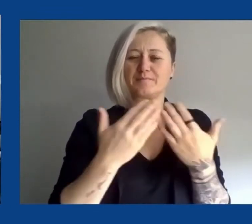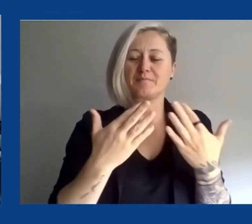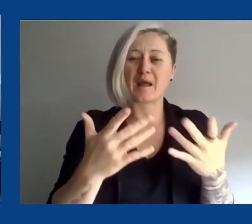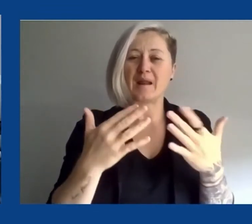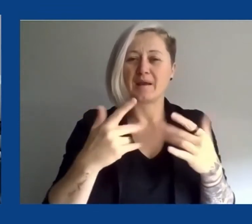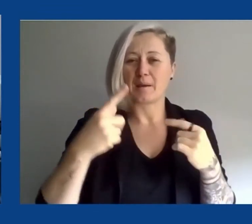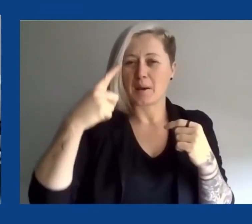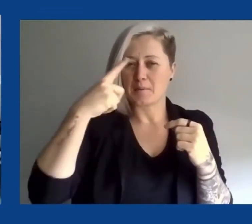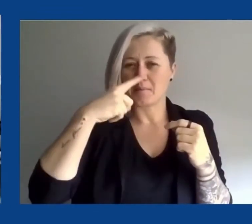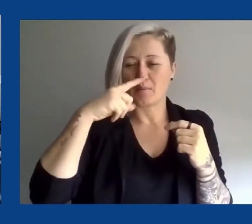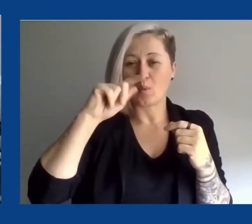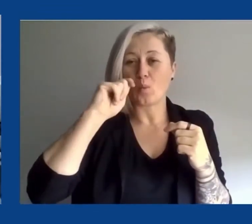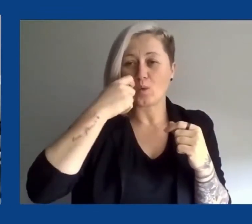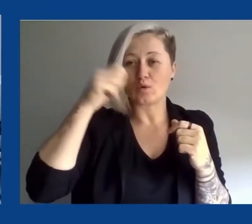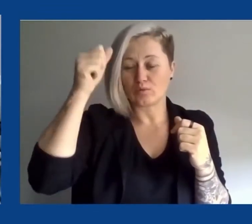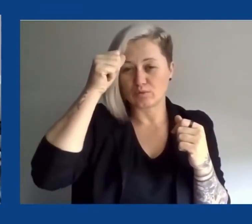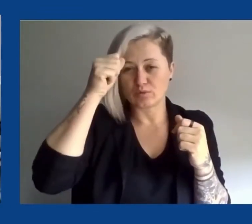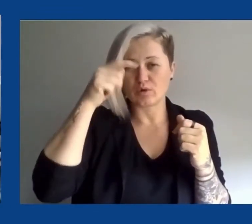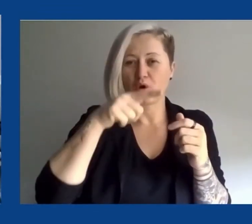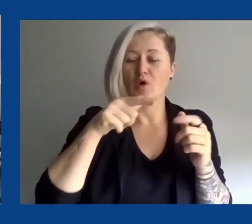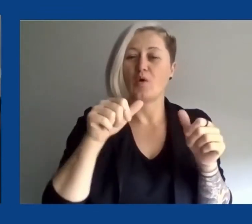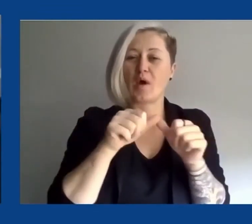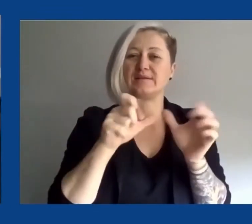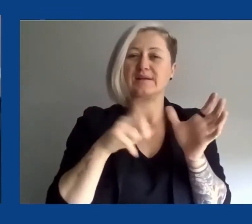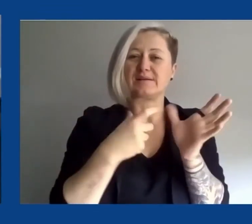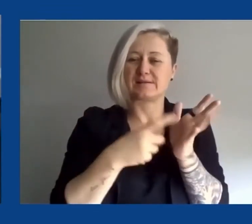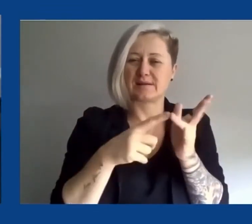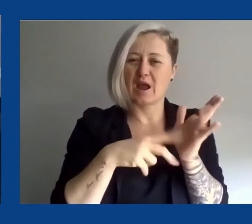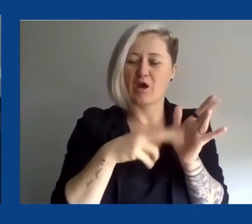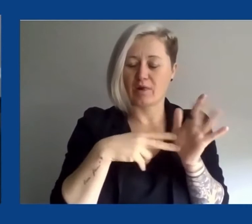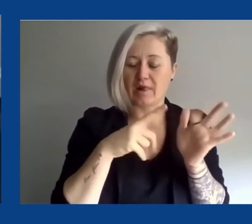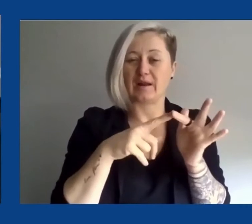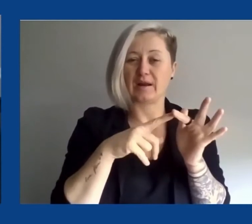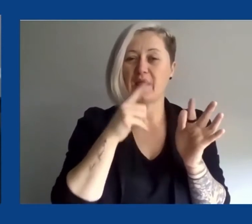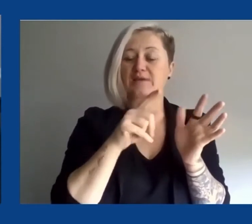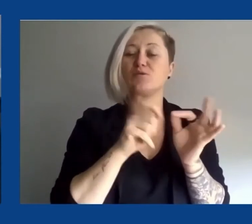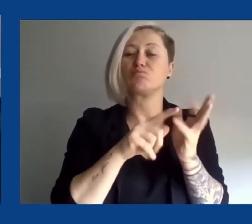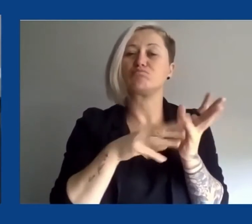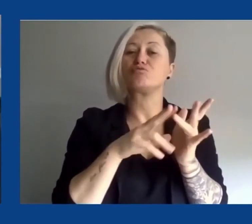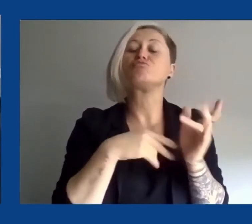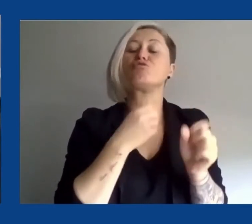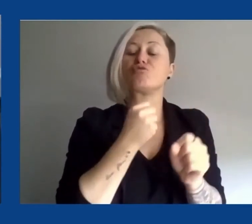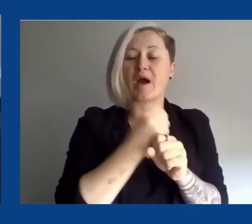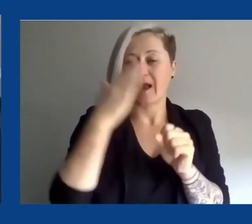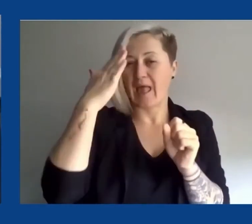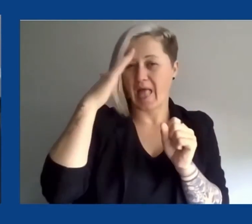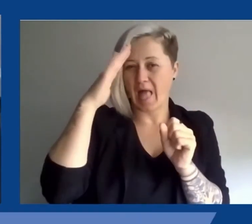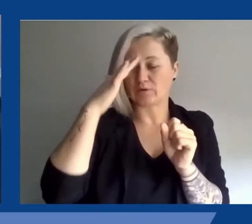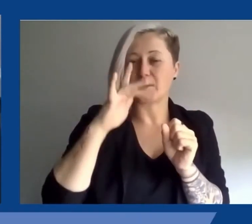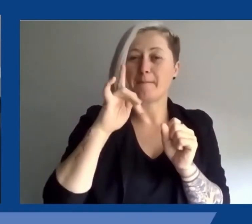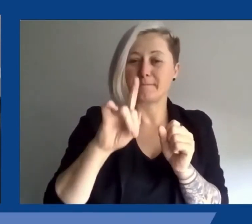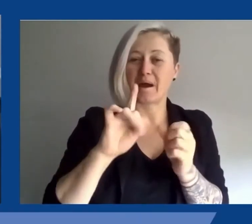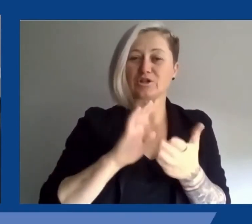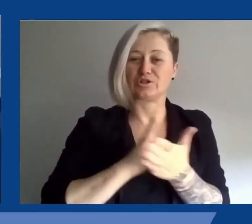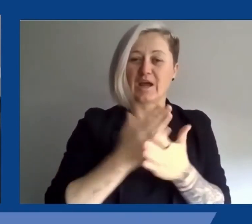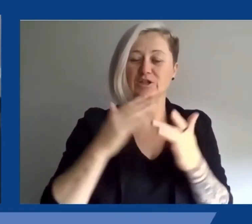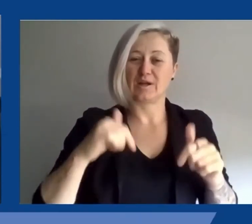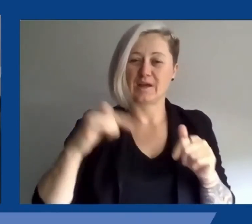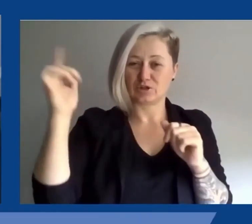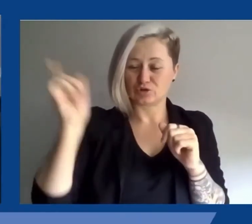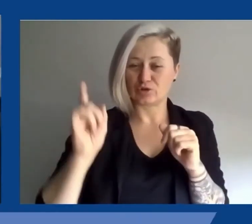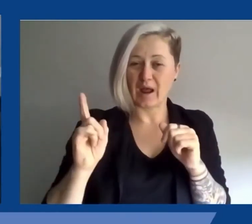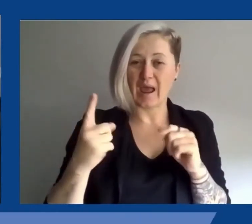will know Aunty Carolyn as a Boon Wurrung elder, but she's actually here today to speak to